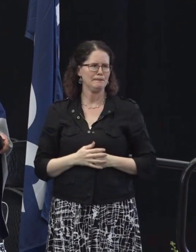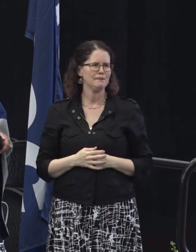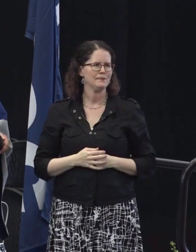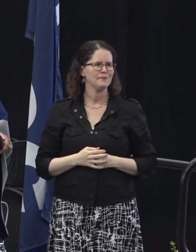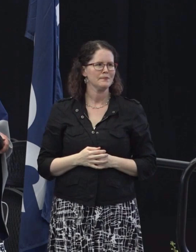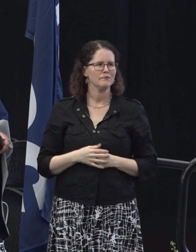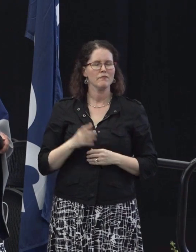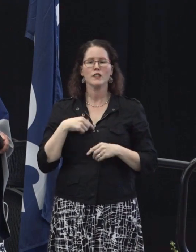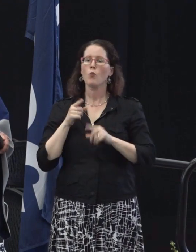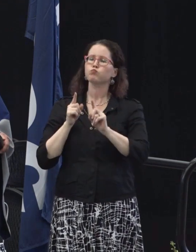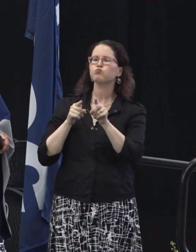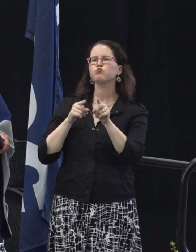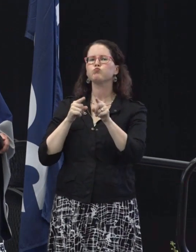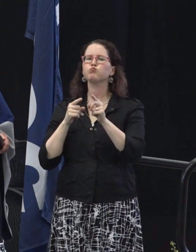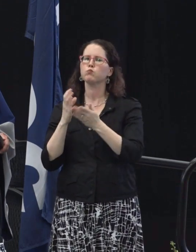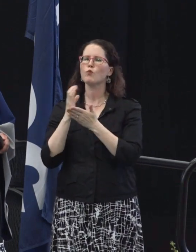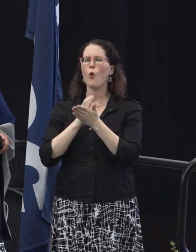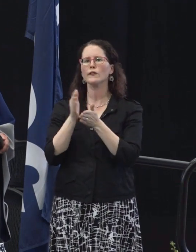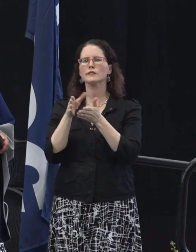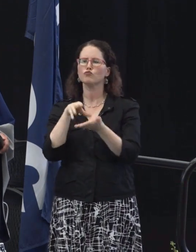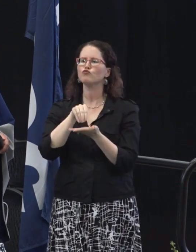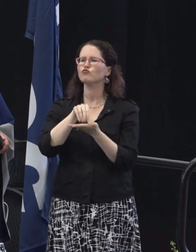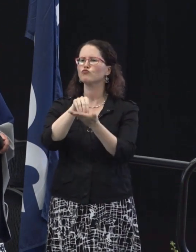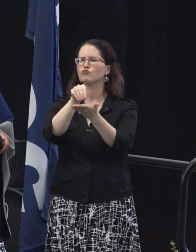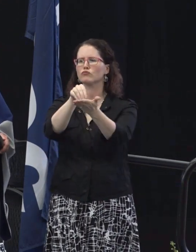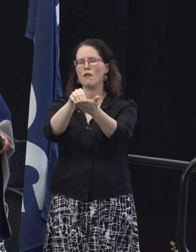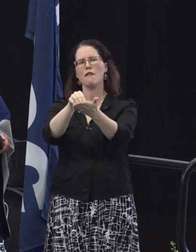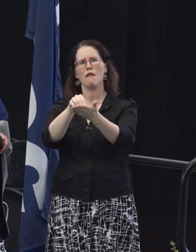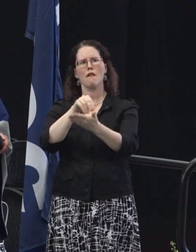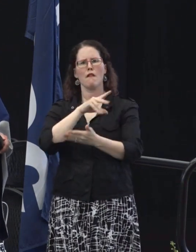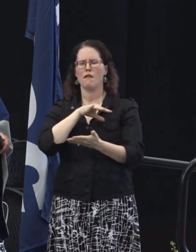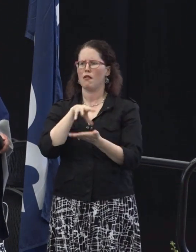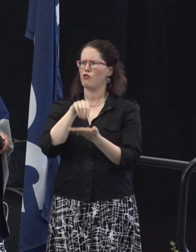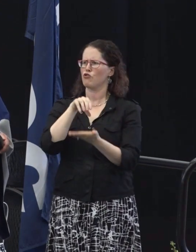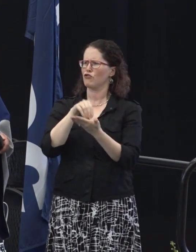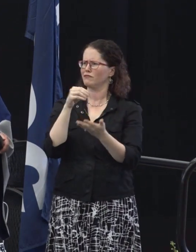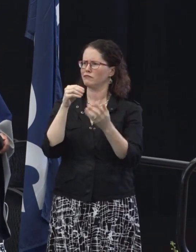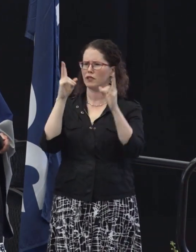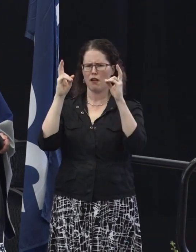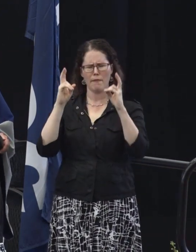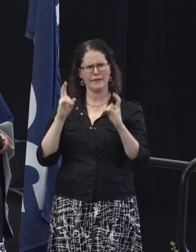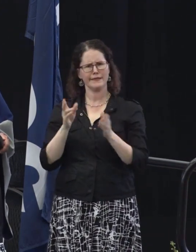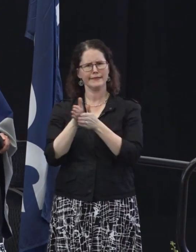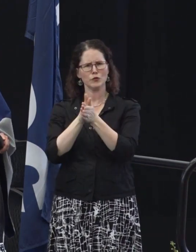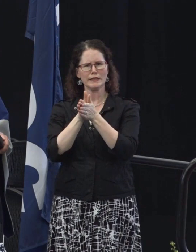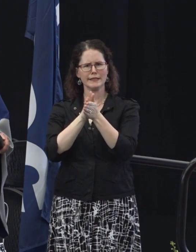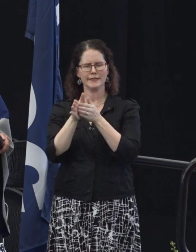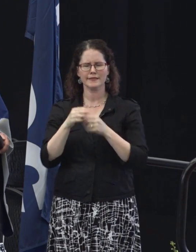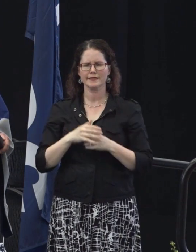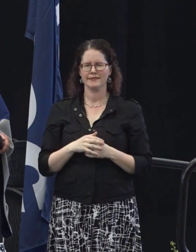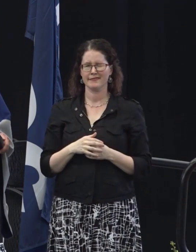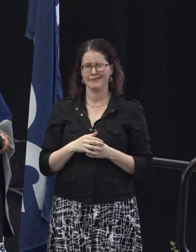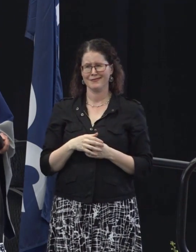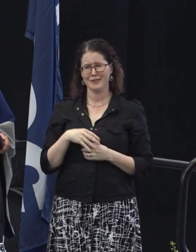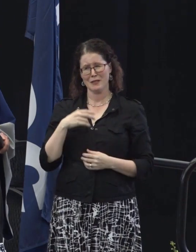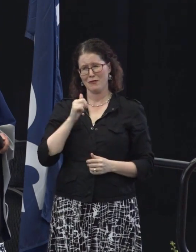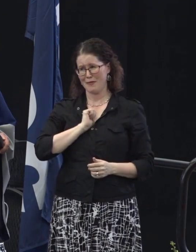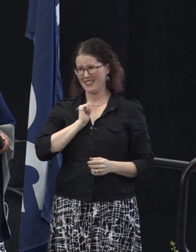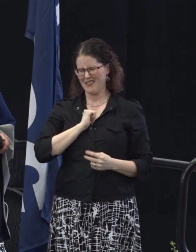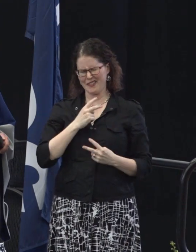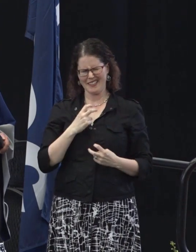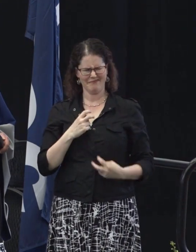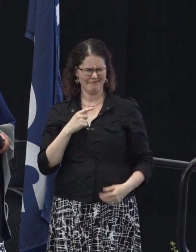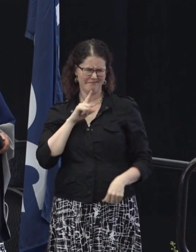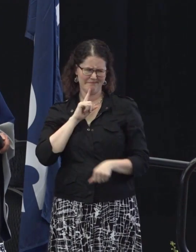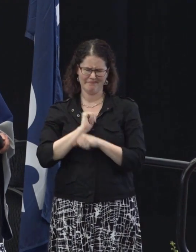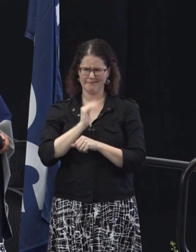a number of modules, and I was very impressed with the depth and the range of topics. But I have to tell you, I wondered if I would ever have to use